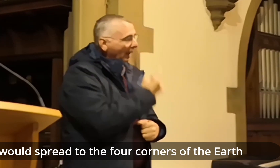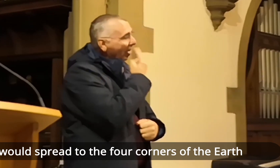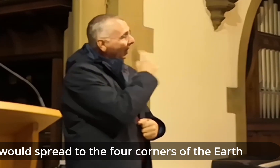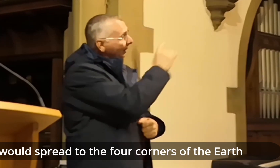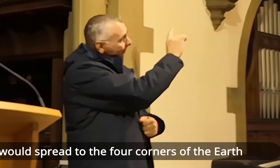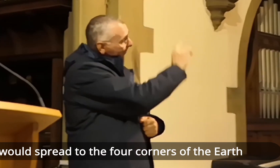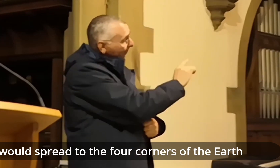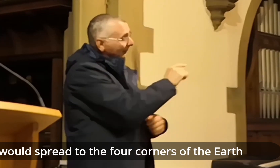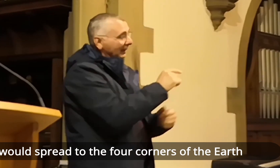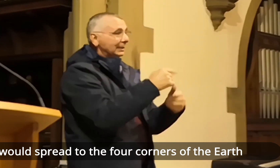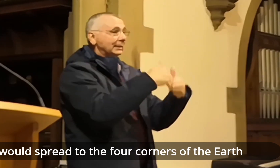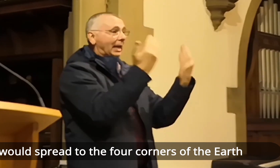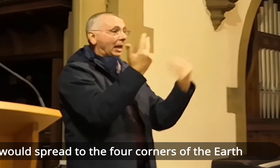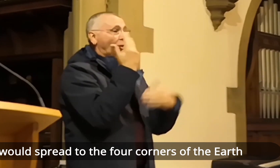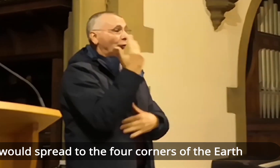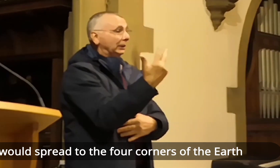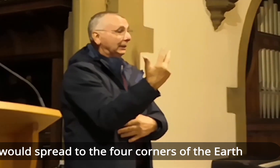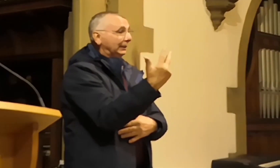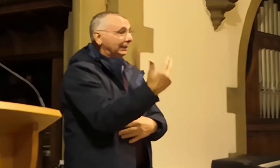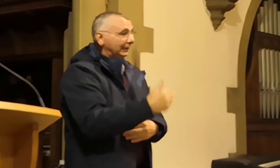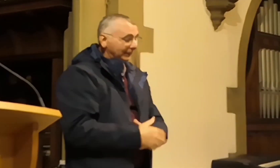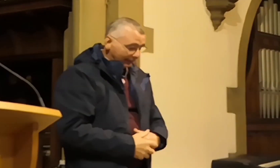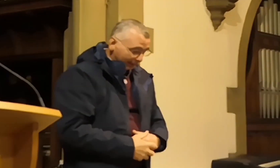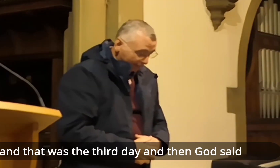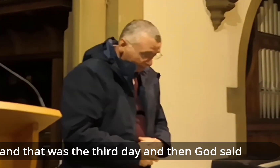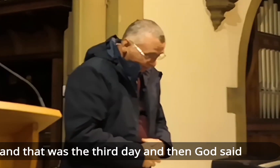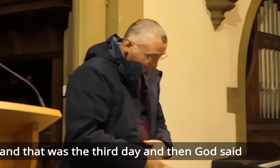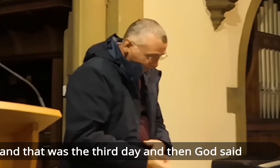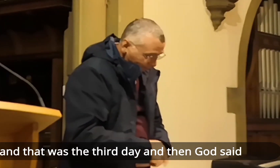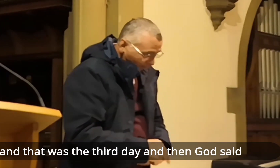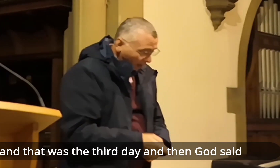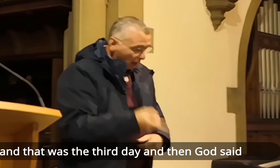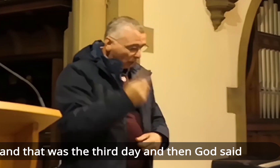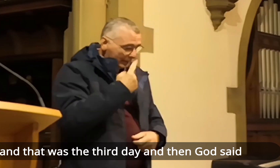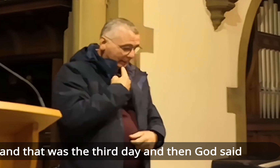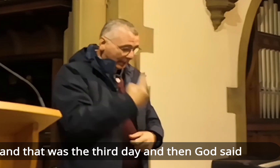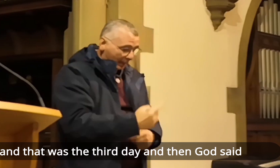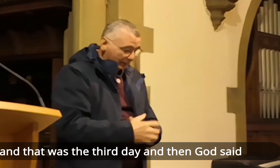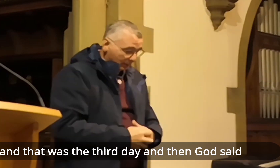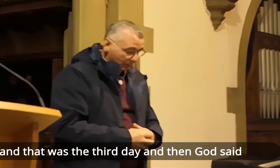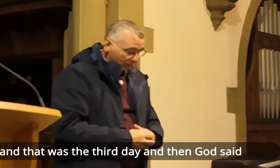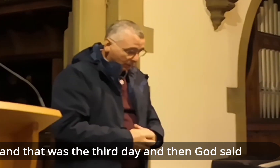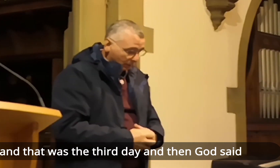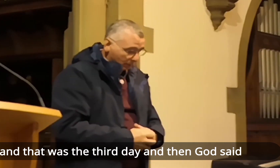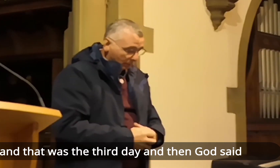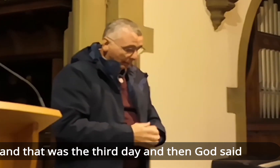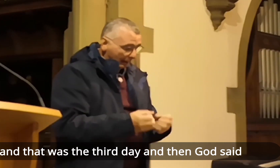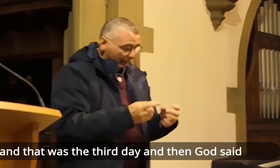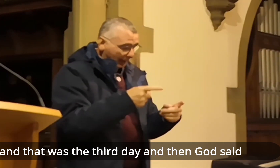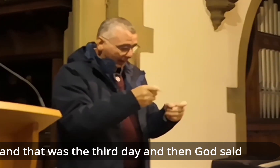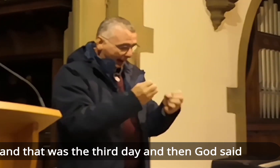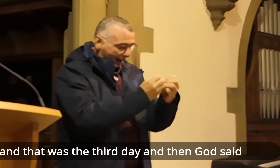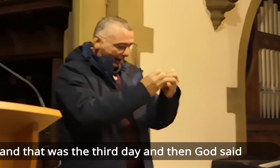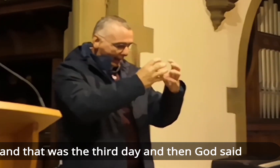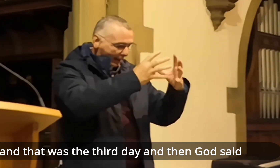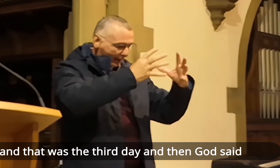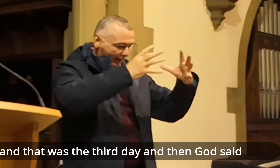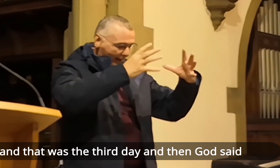would spread to the four corners of the earth. And that was the third day. And then